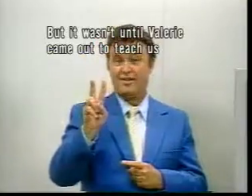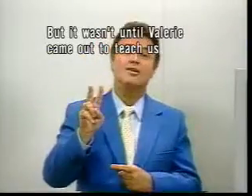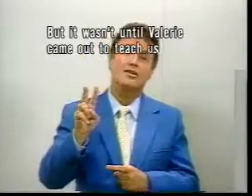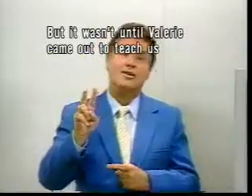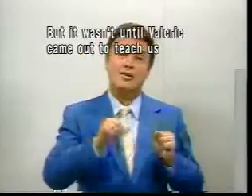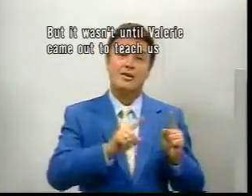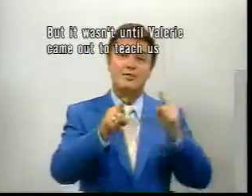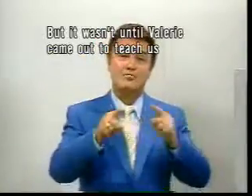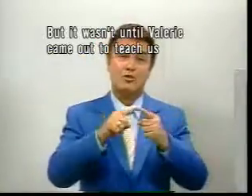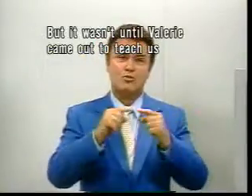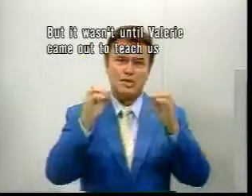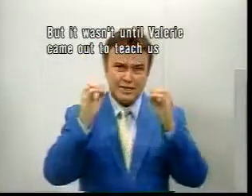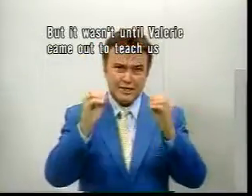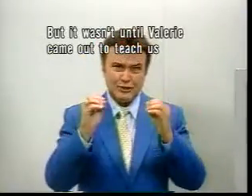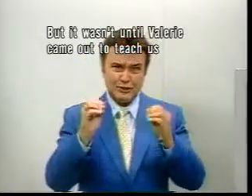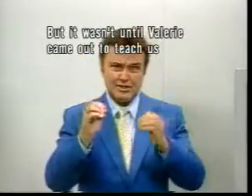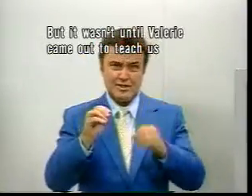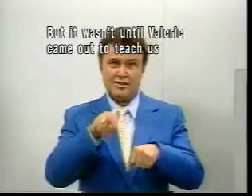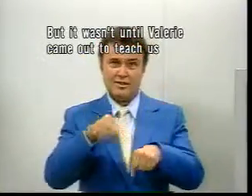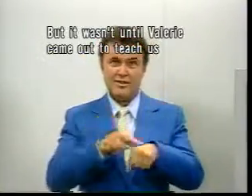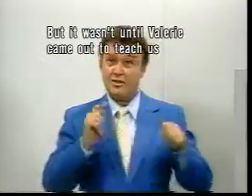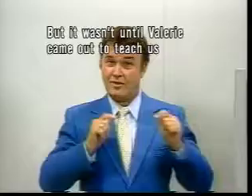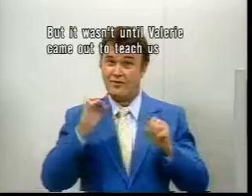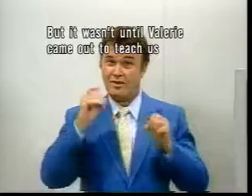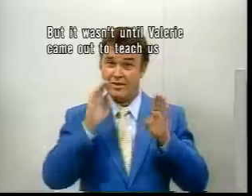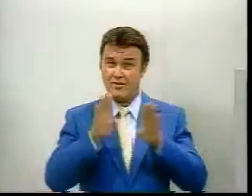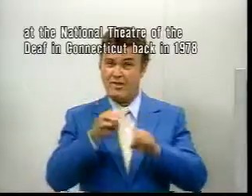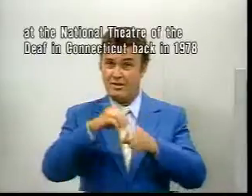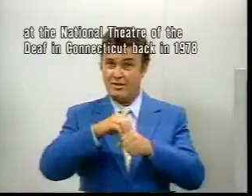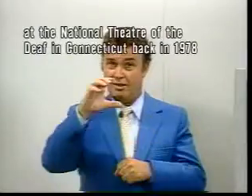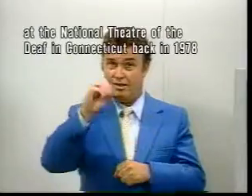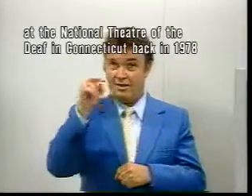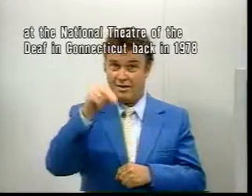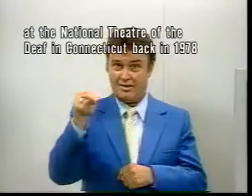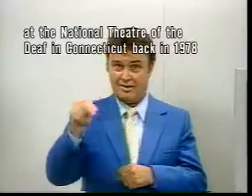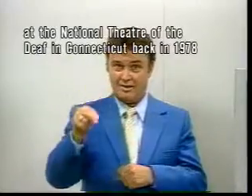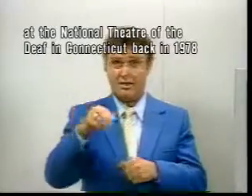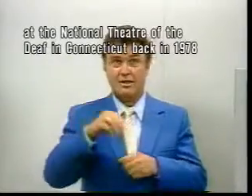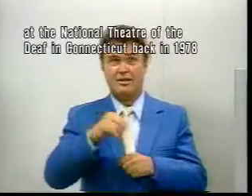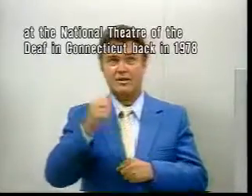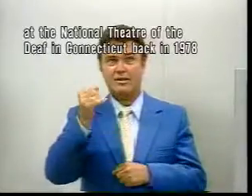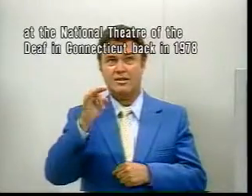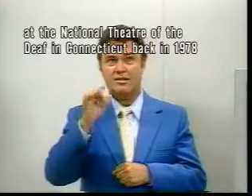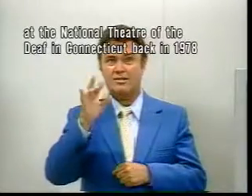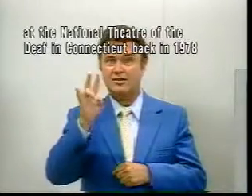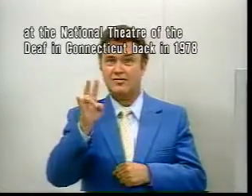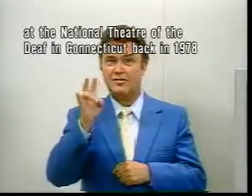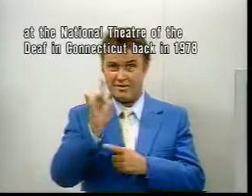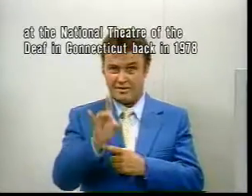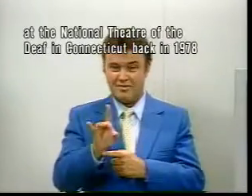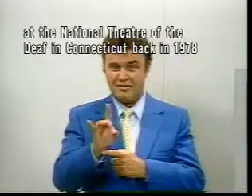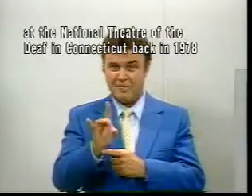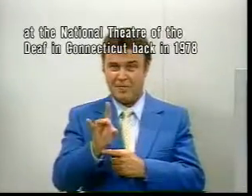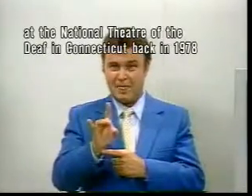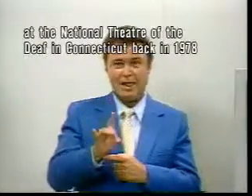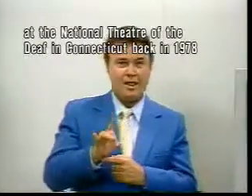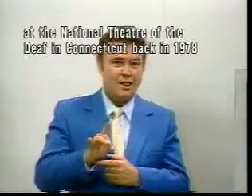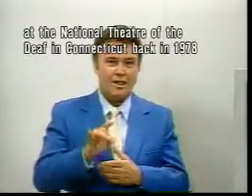until Valerie came out to teach us at the National Theater of the Deaf in Connecticut back in